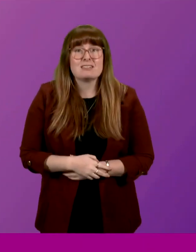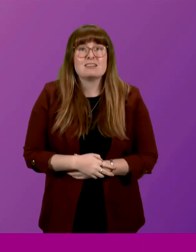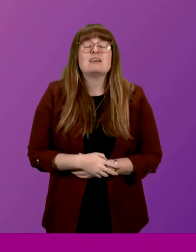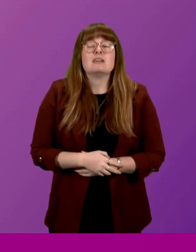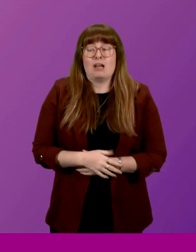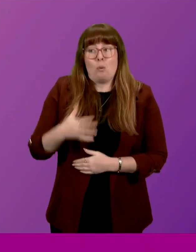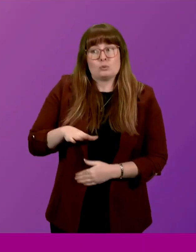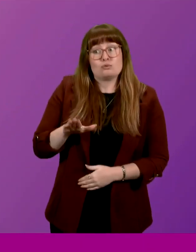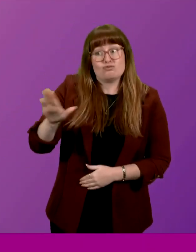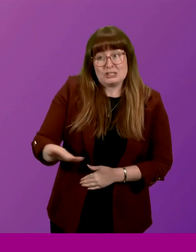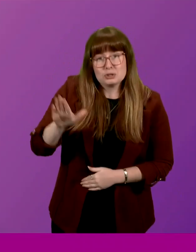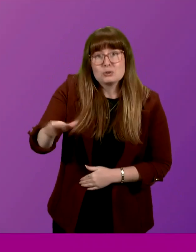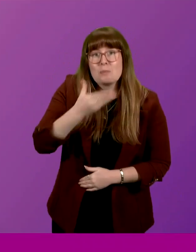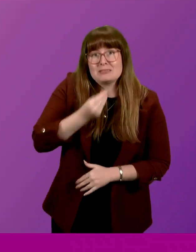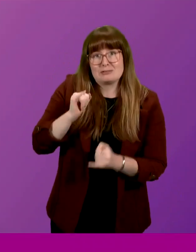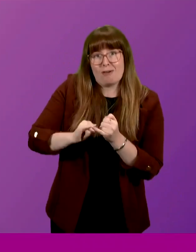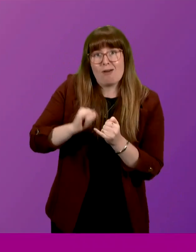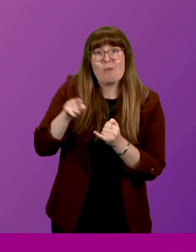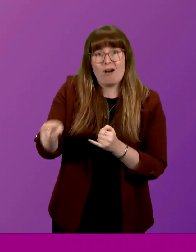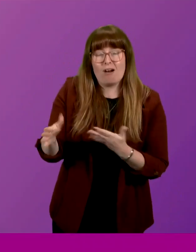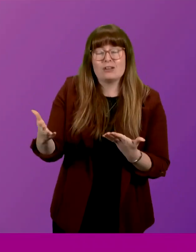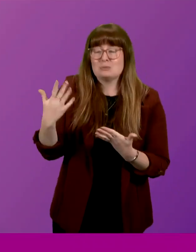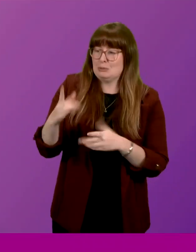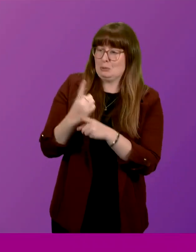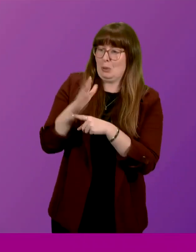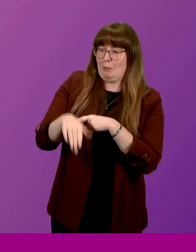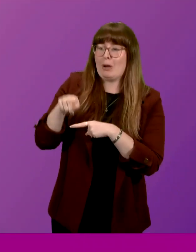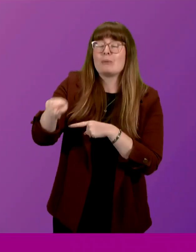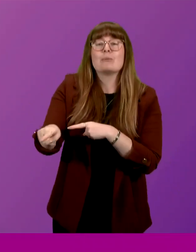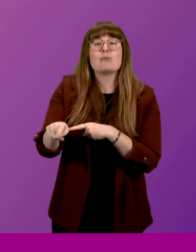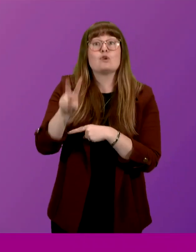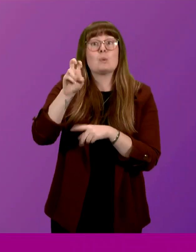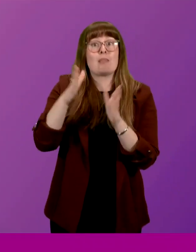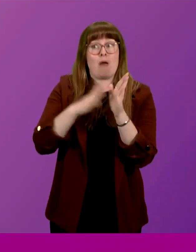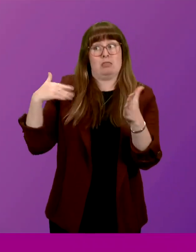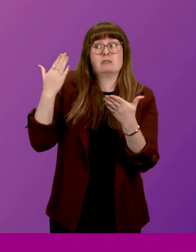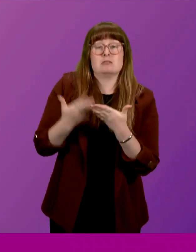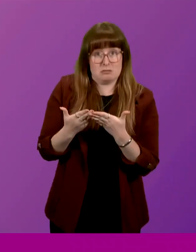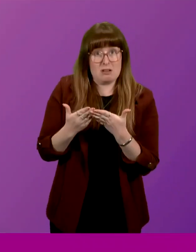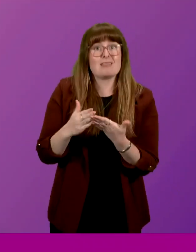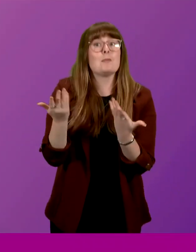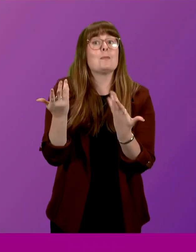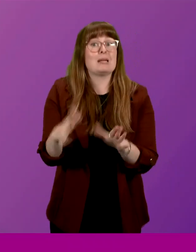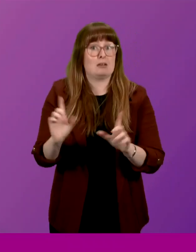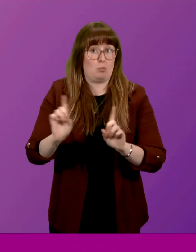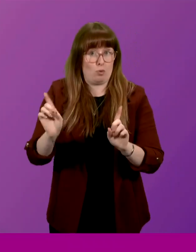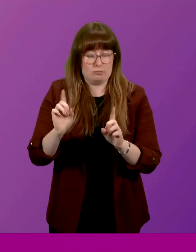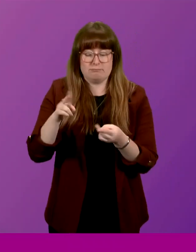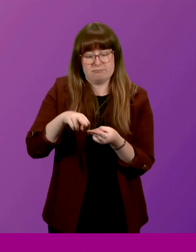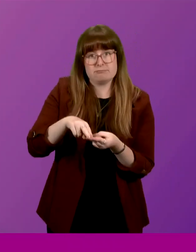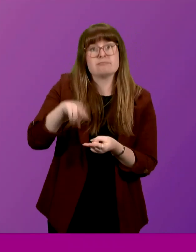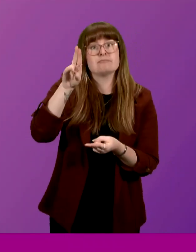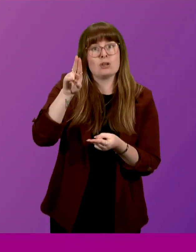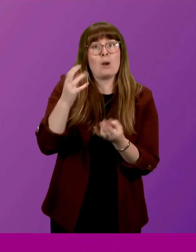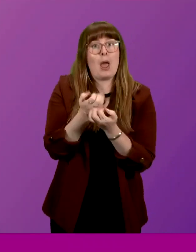Let me reassure Mr Sarwar with the fact that in the last 12 months there has been an increase in